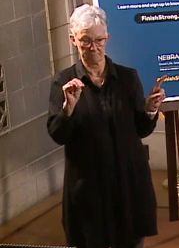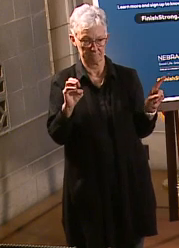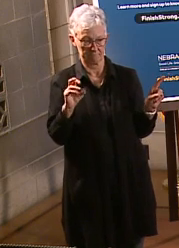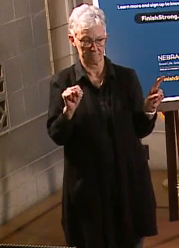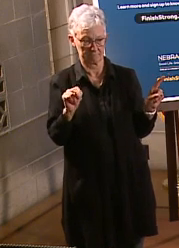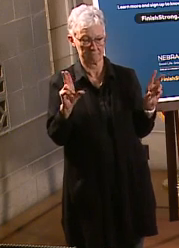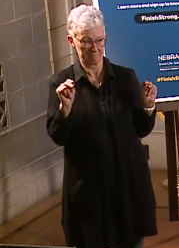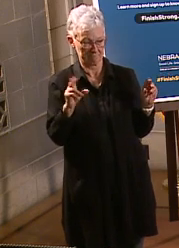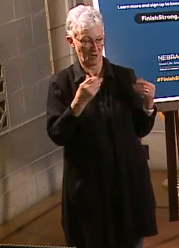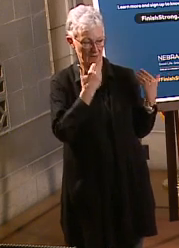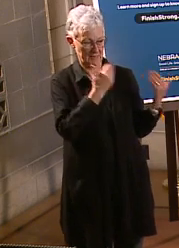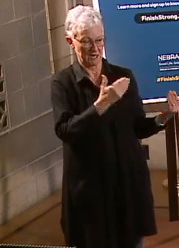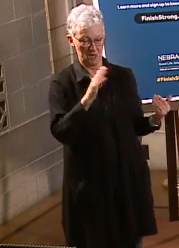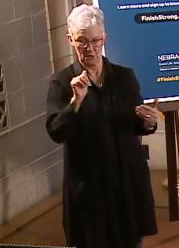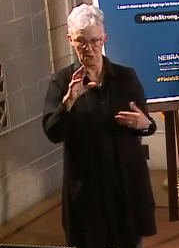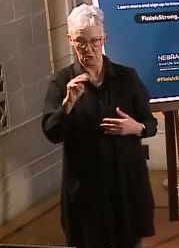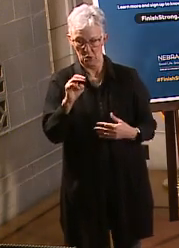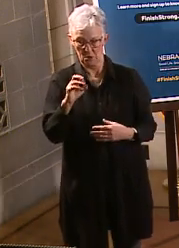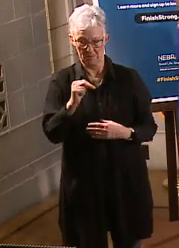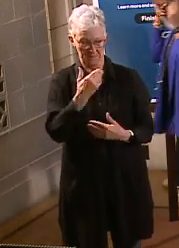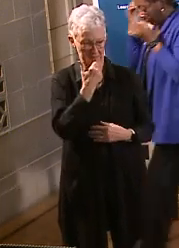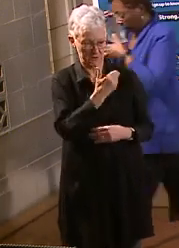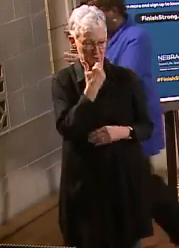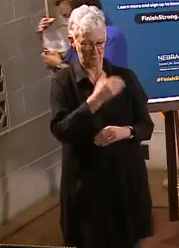All right, All right. thank you very much, Carmen, appreciate it. Thank you.